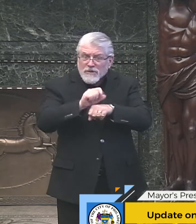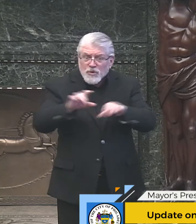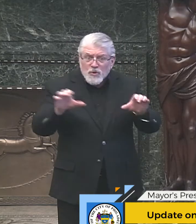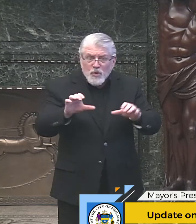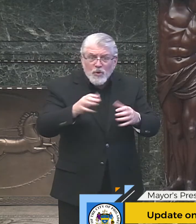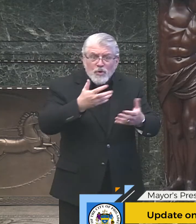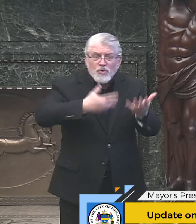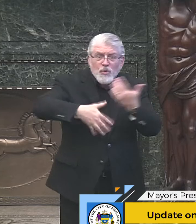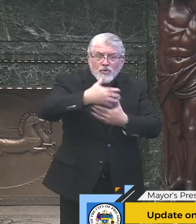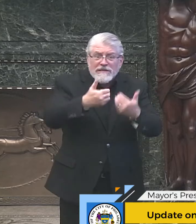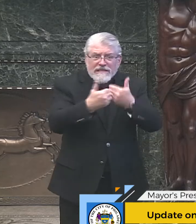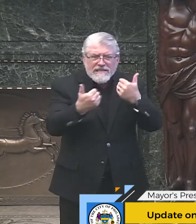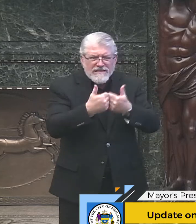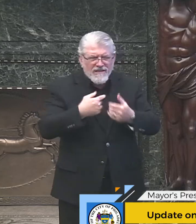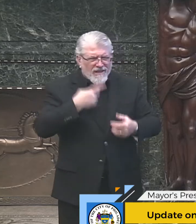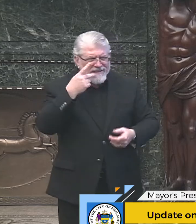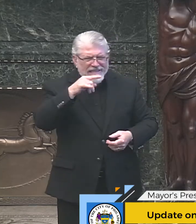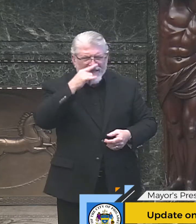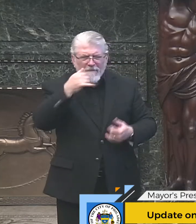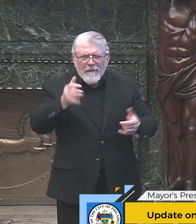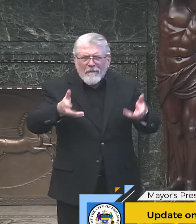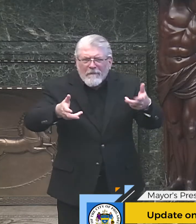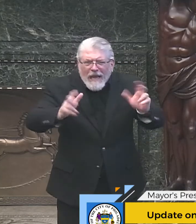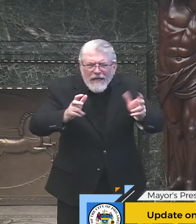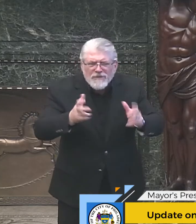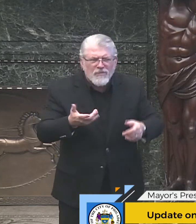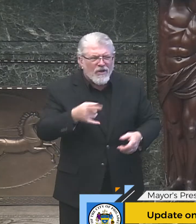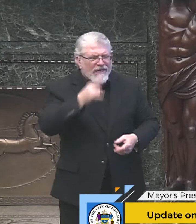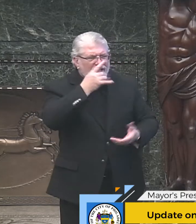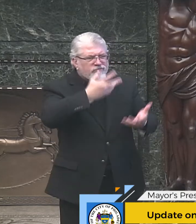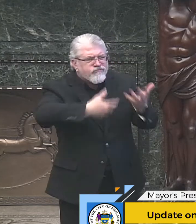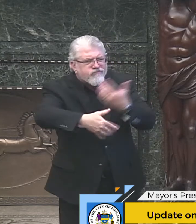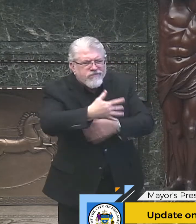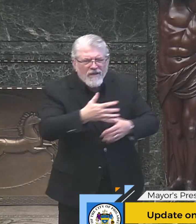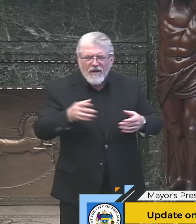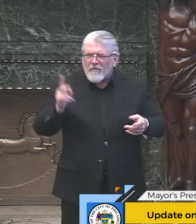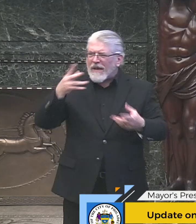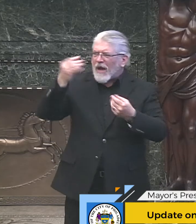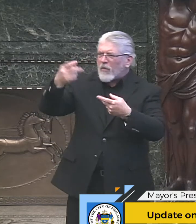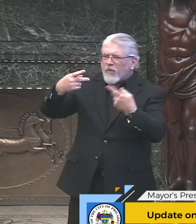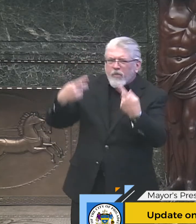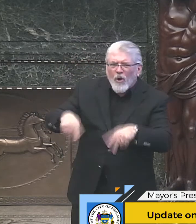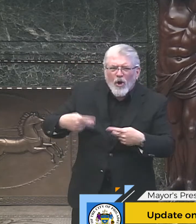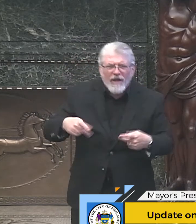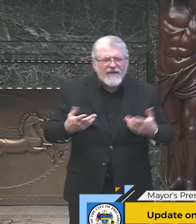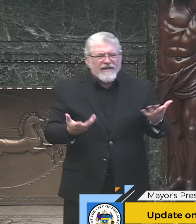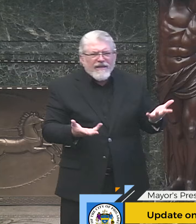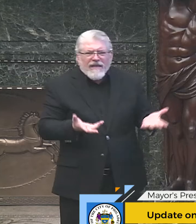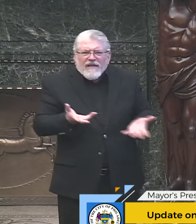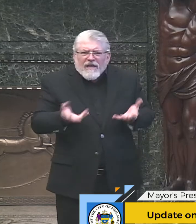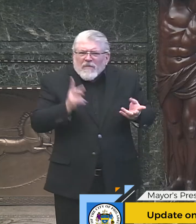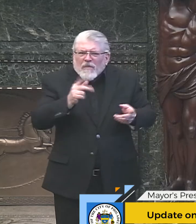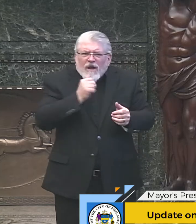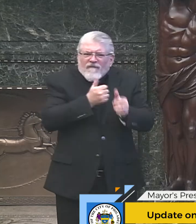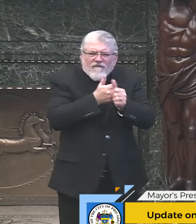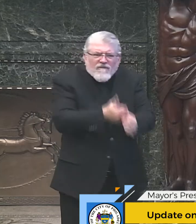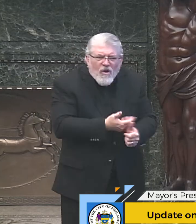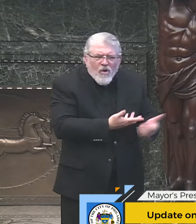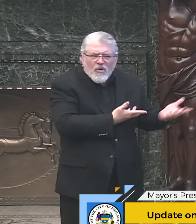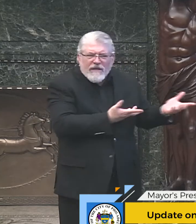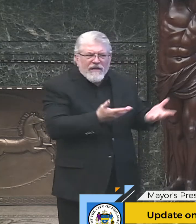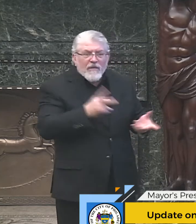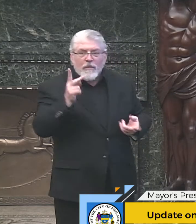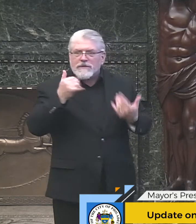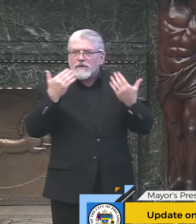I walked by a party or what looks like a party. Do you think it's working? I mean, at the same time, Center City was basically empty, but do you think it's